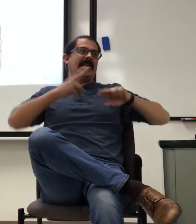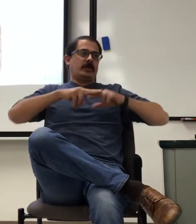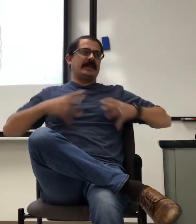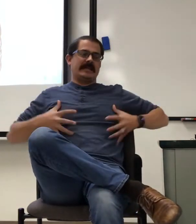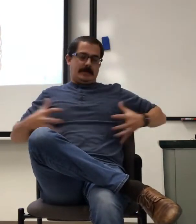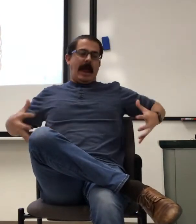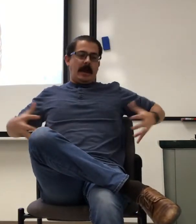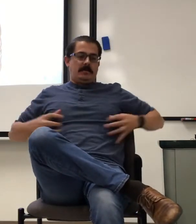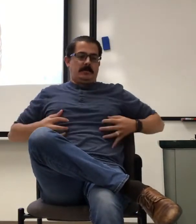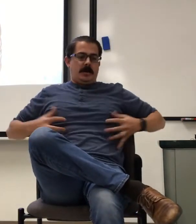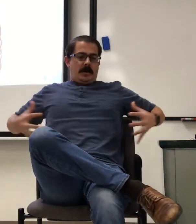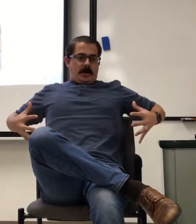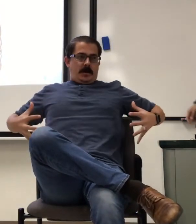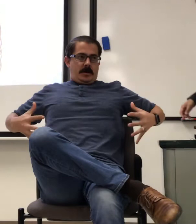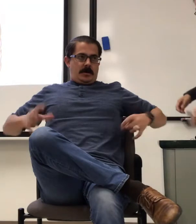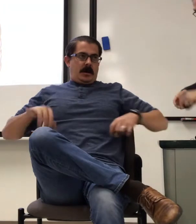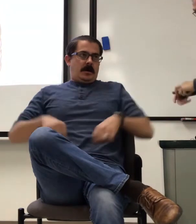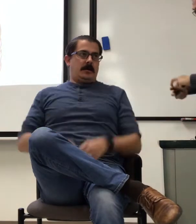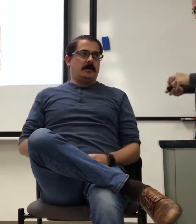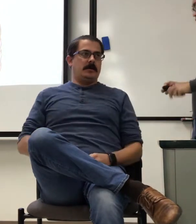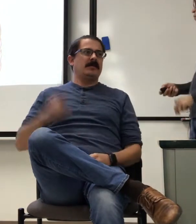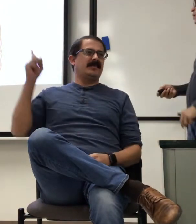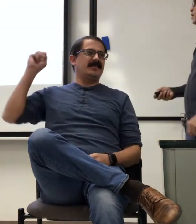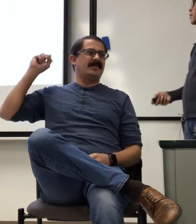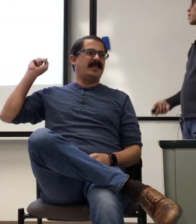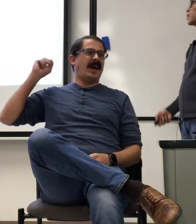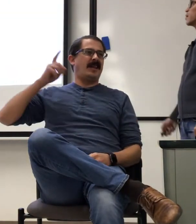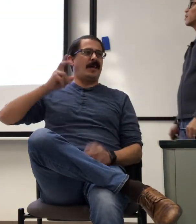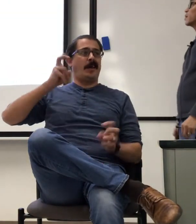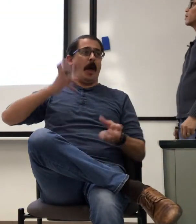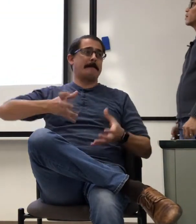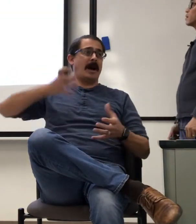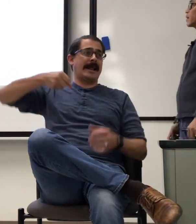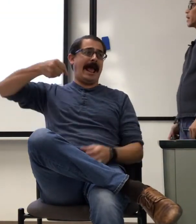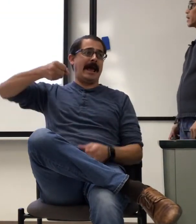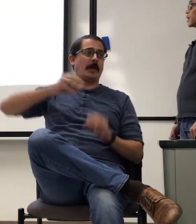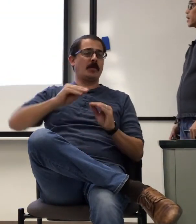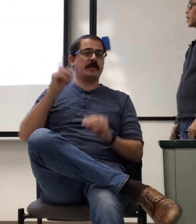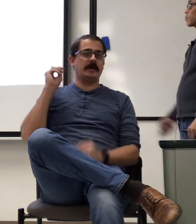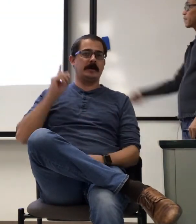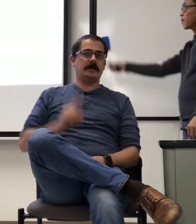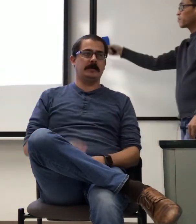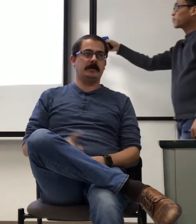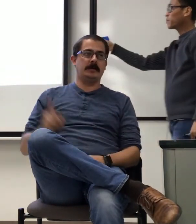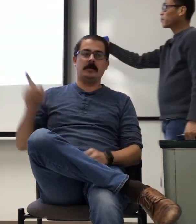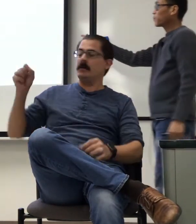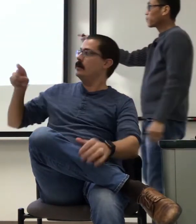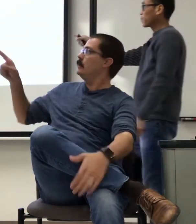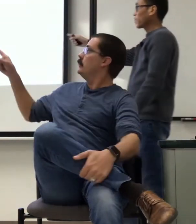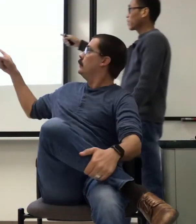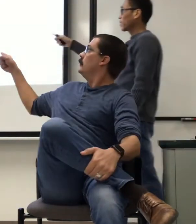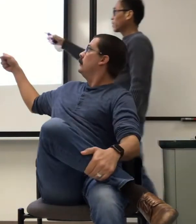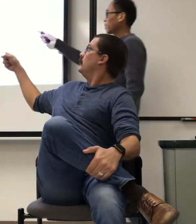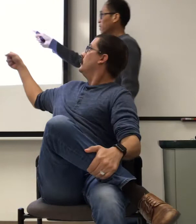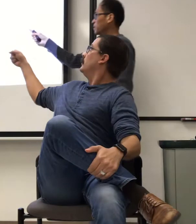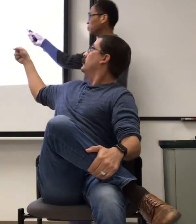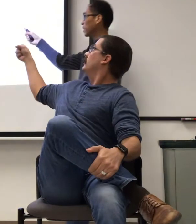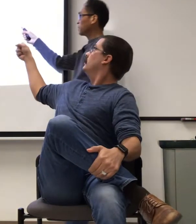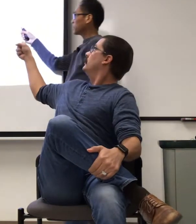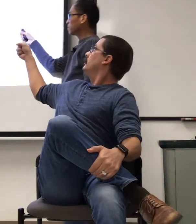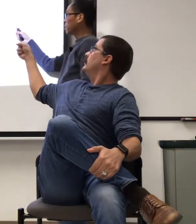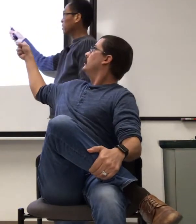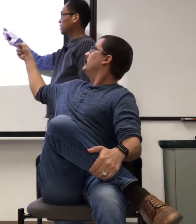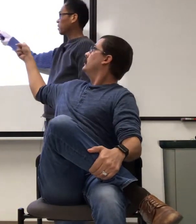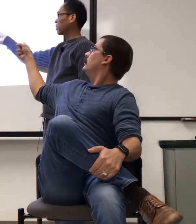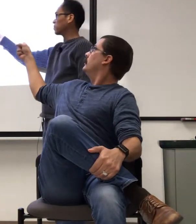Now if you look at the next slide, it kind of shows the bucket handle movement. Like right there. These